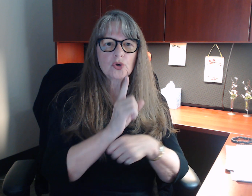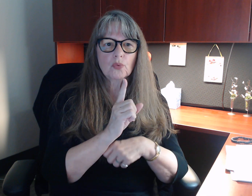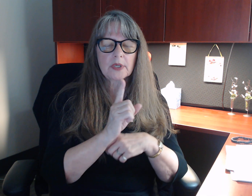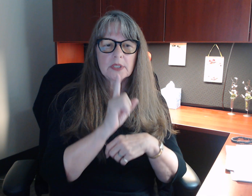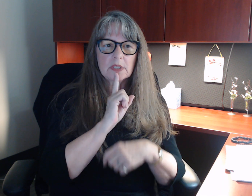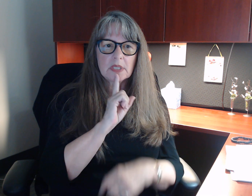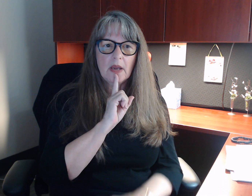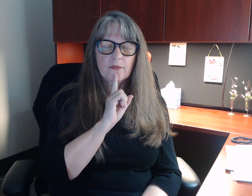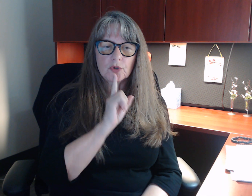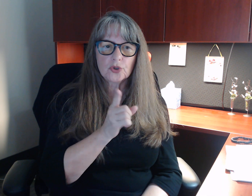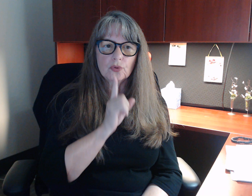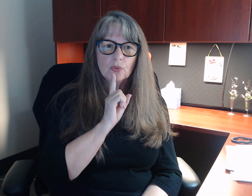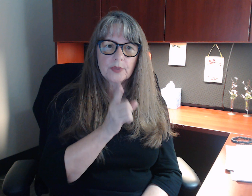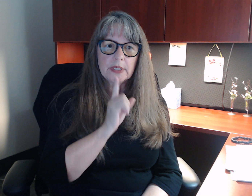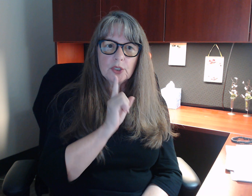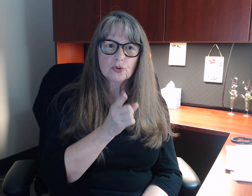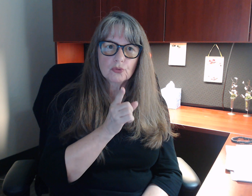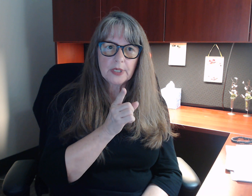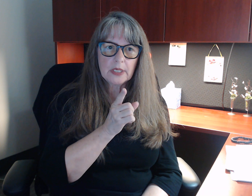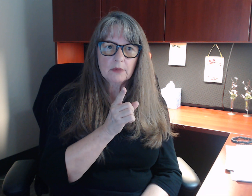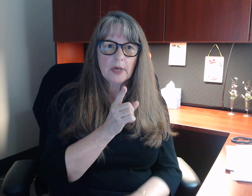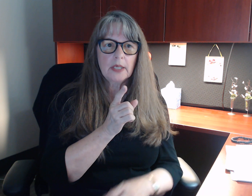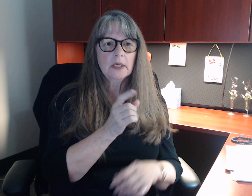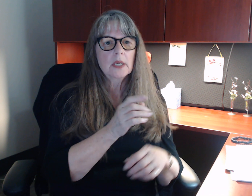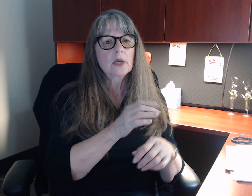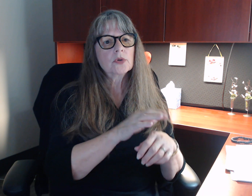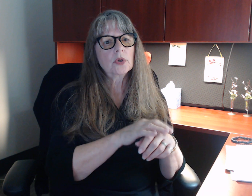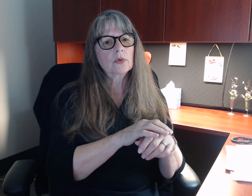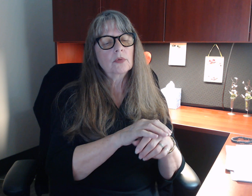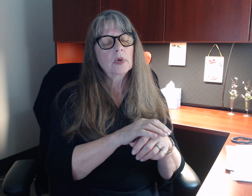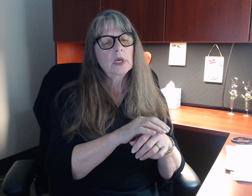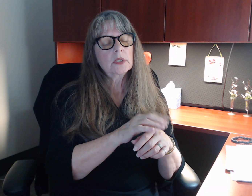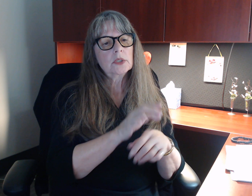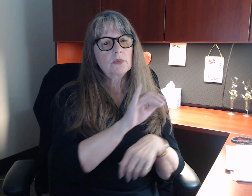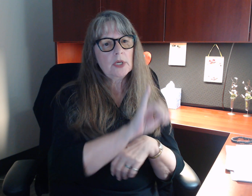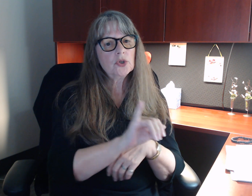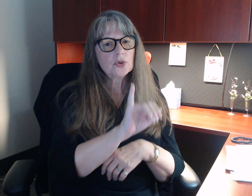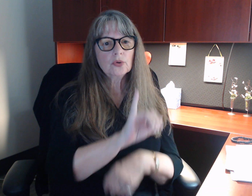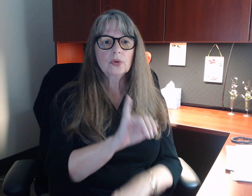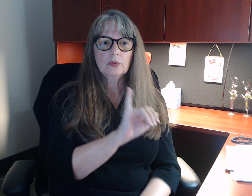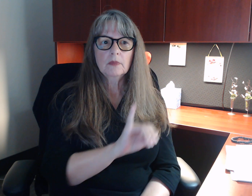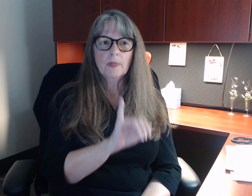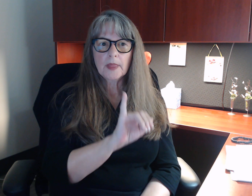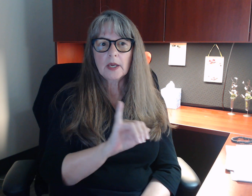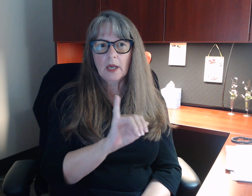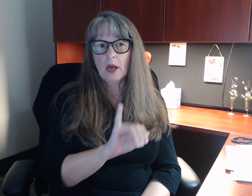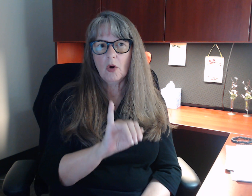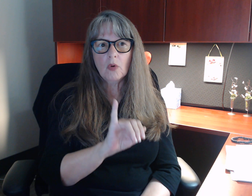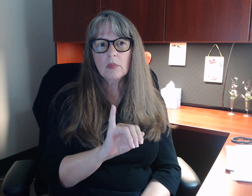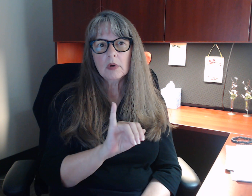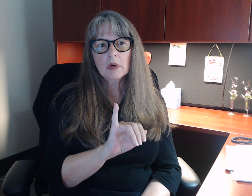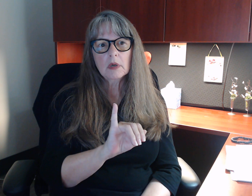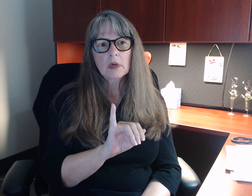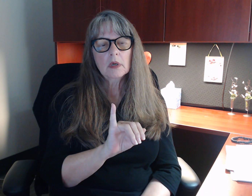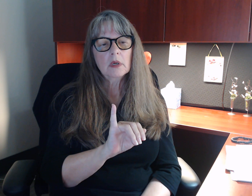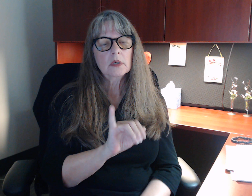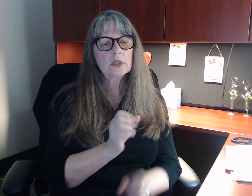because it's a sign for sure, really, truly, right? So to insure a home, to